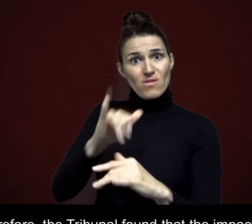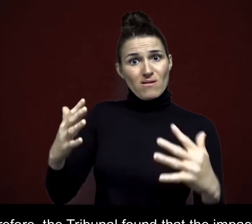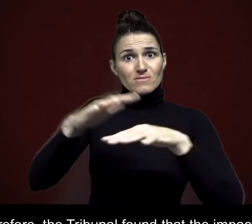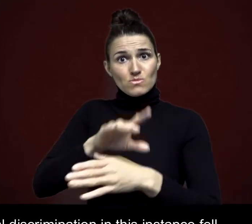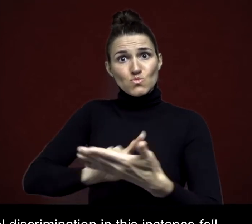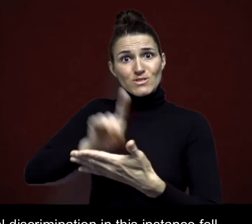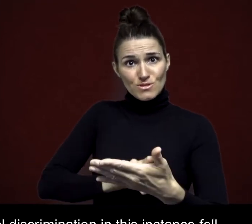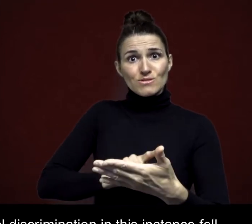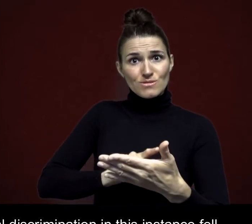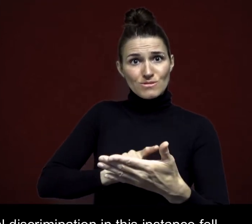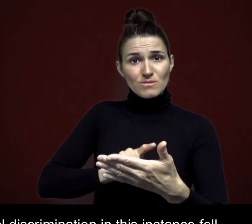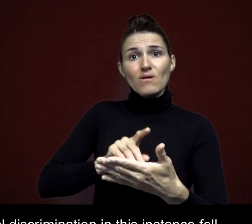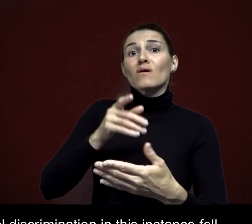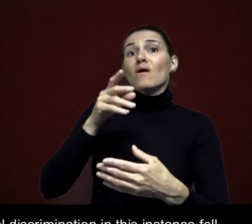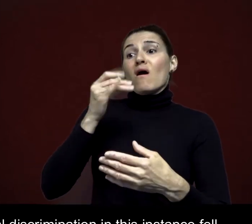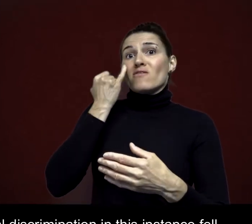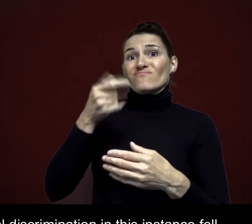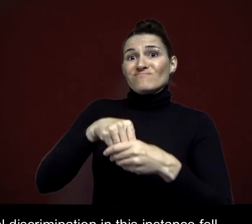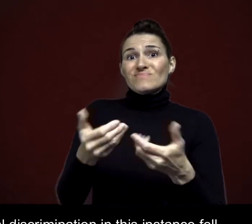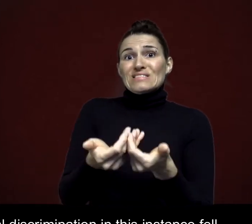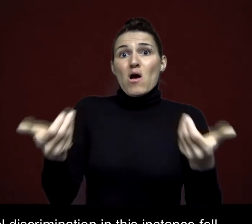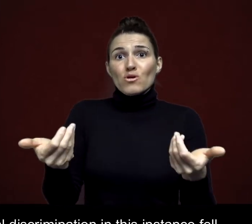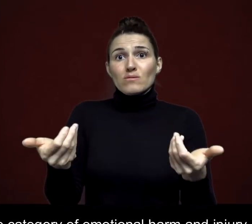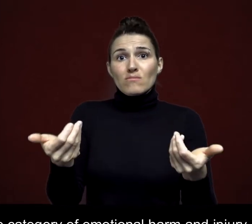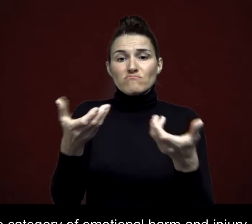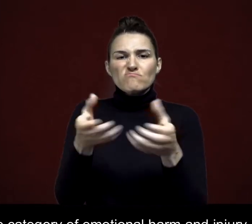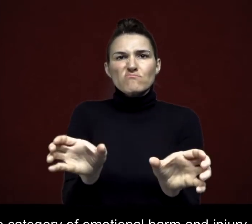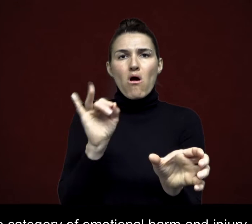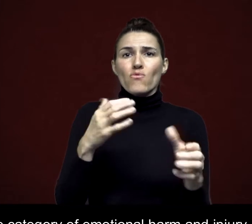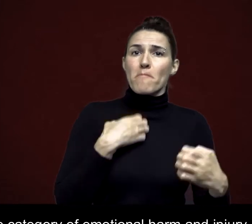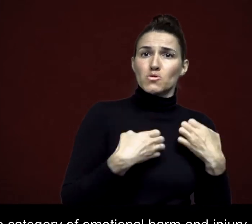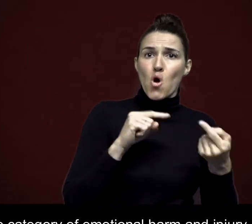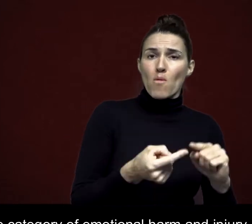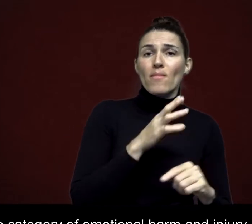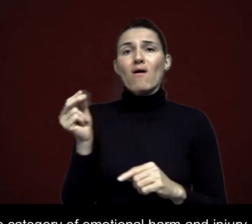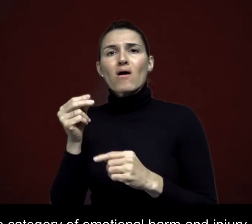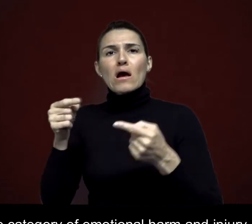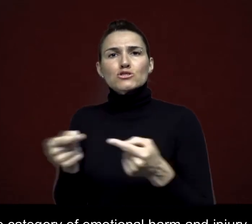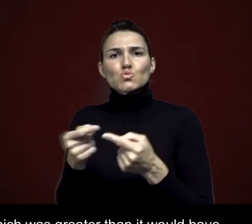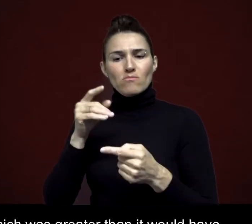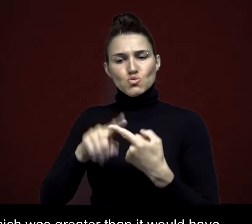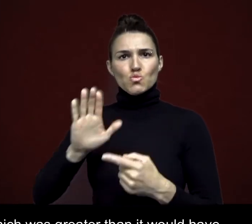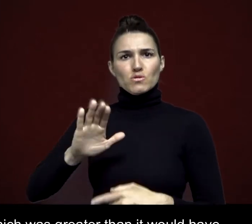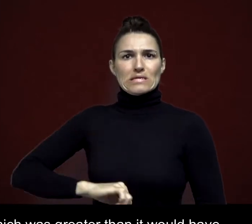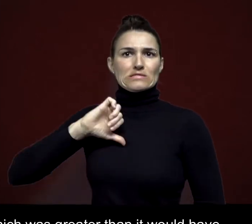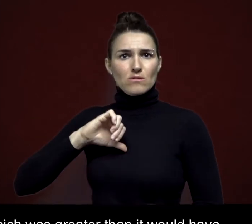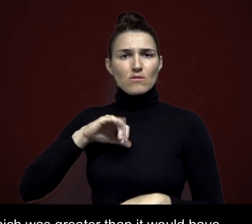of intersectional discrimination in this instance fell in a separate category of emotional harm and injury to dignity, which was greater than it would